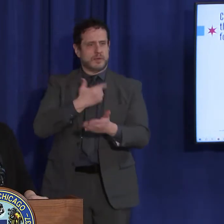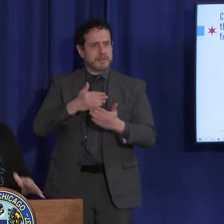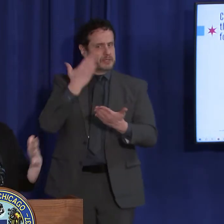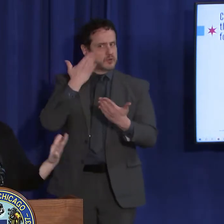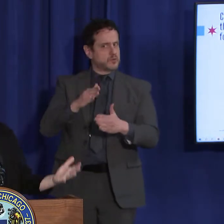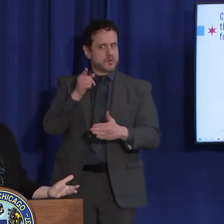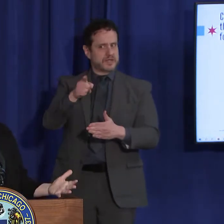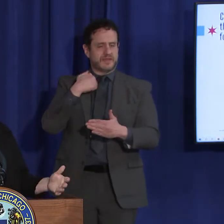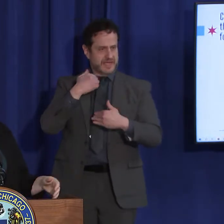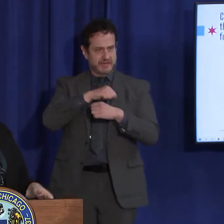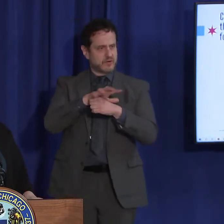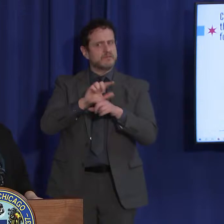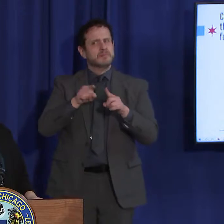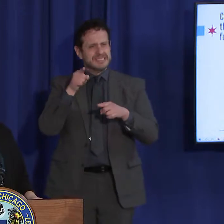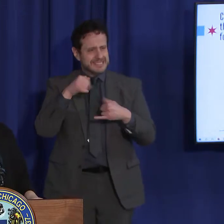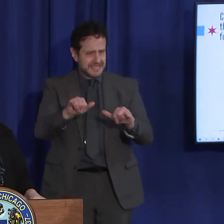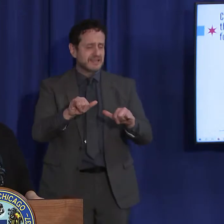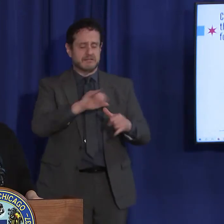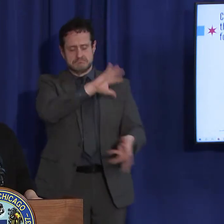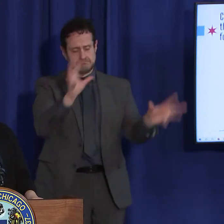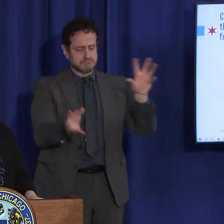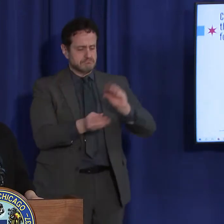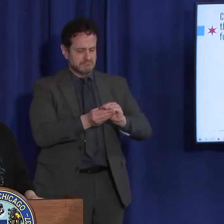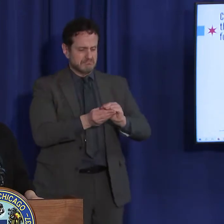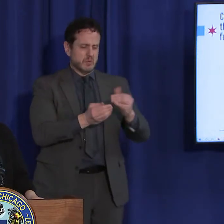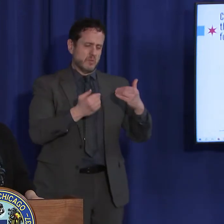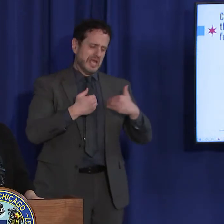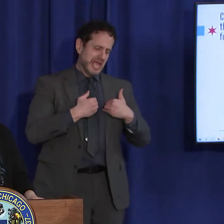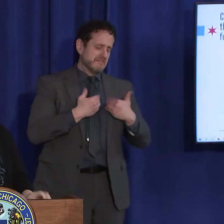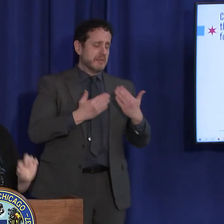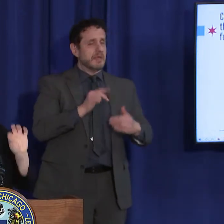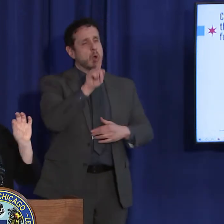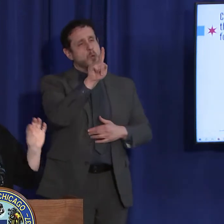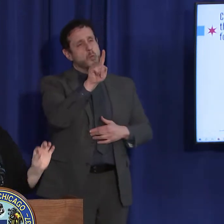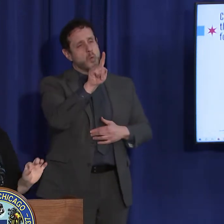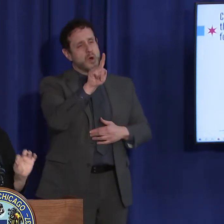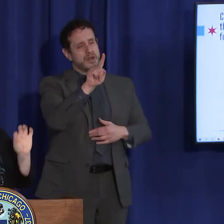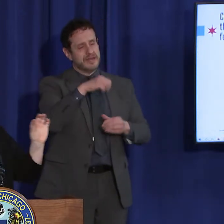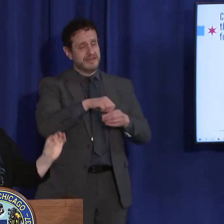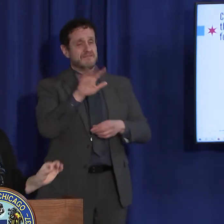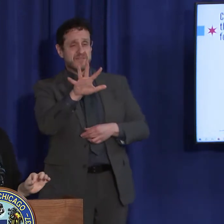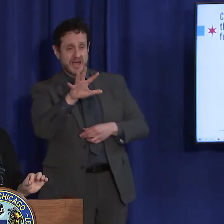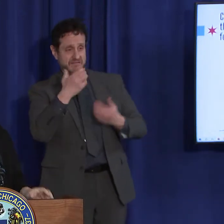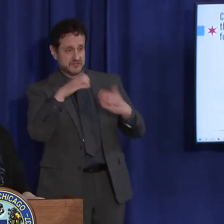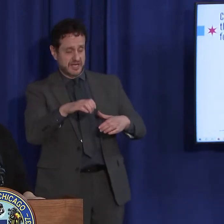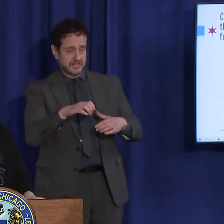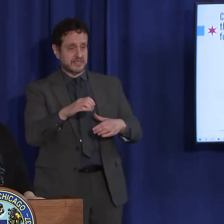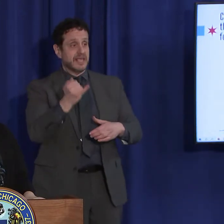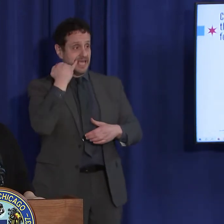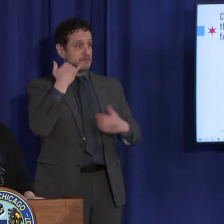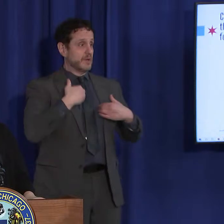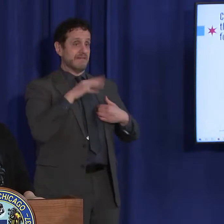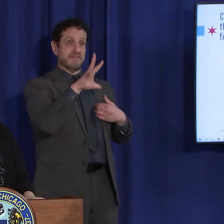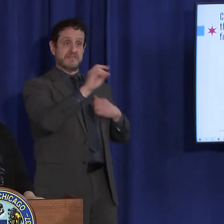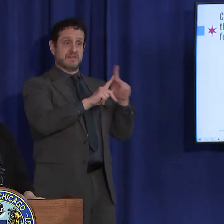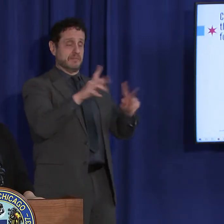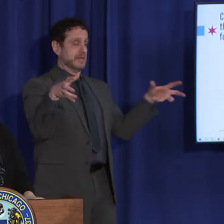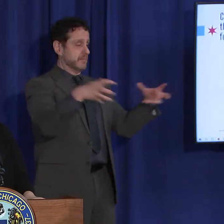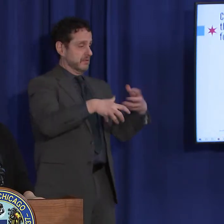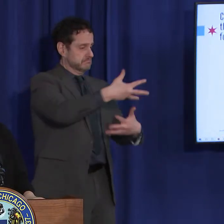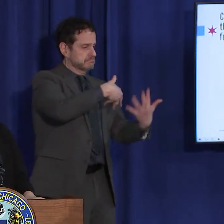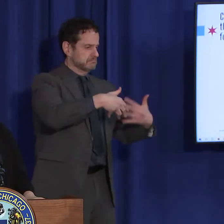where in a gathering of 50 people, there's only about a 1 in 5 chance that one of those 50 people would